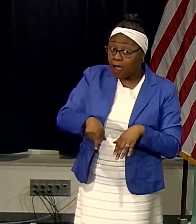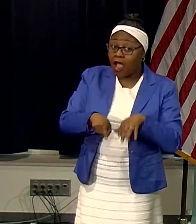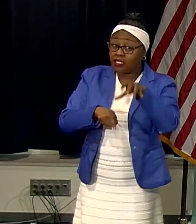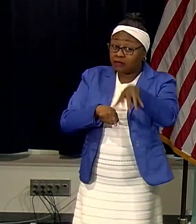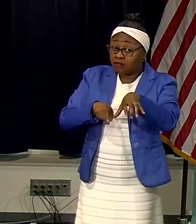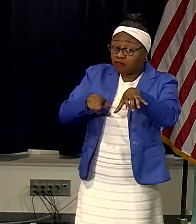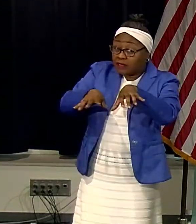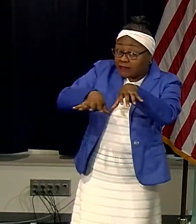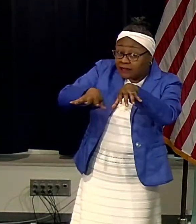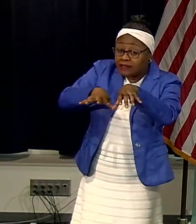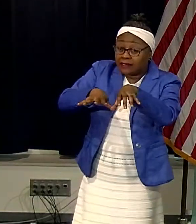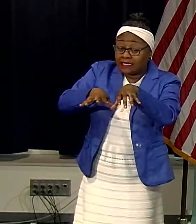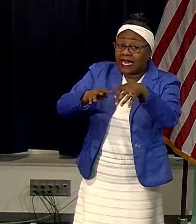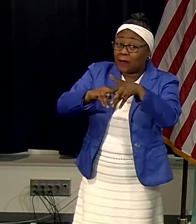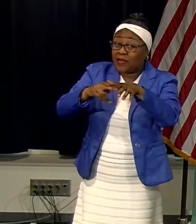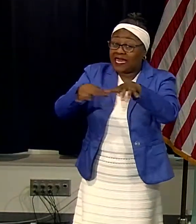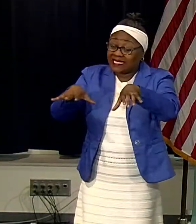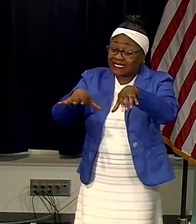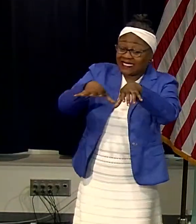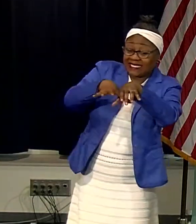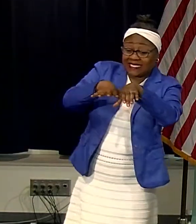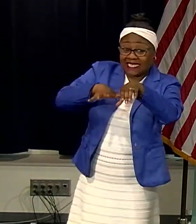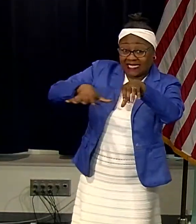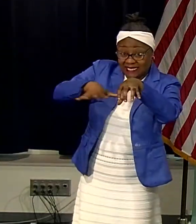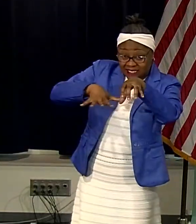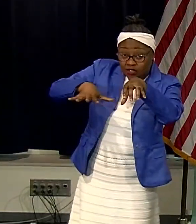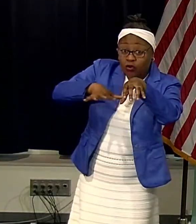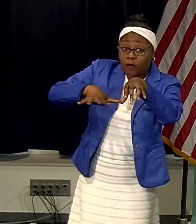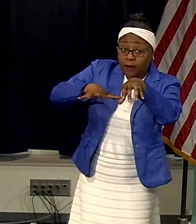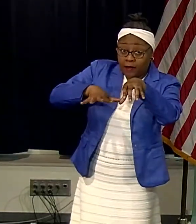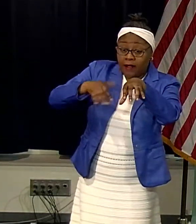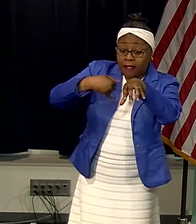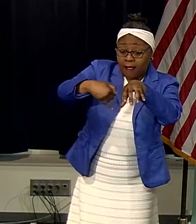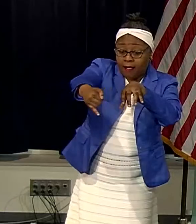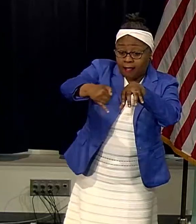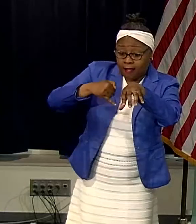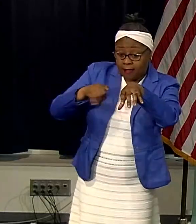it, meaning that it is physically touching your property lines.